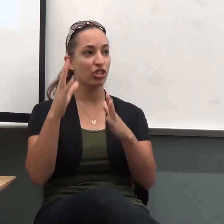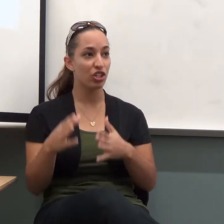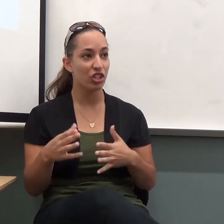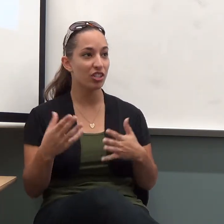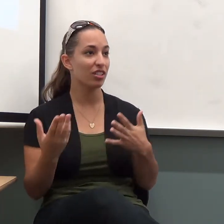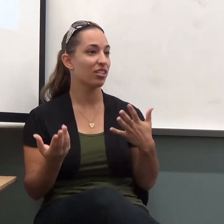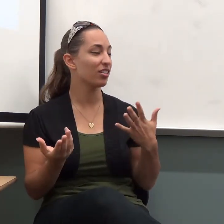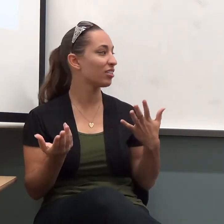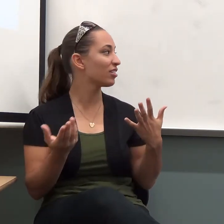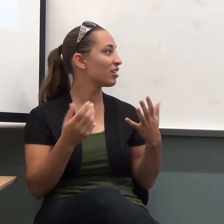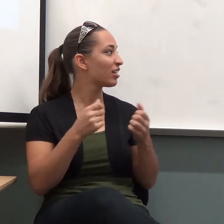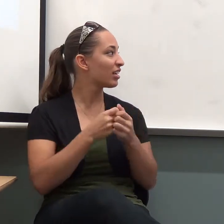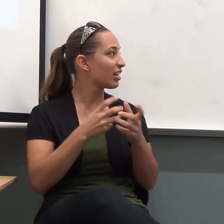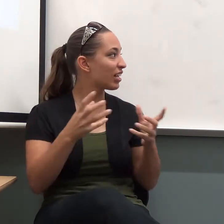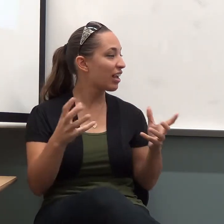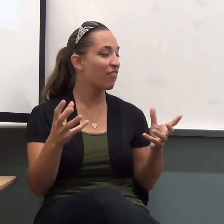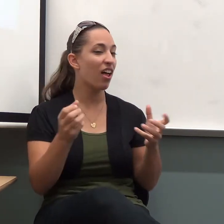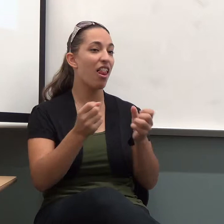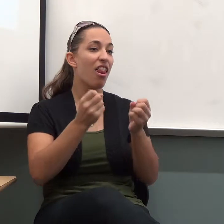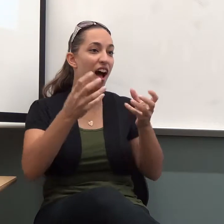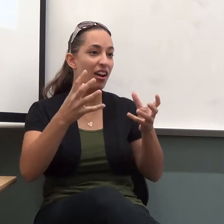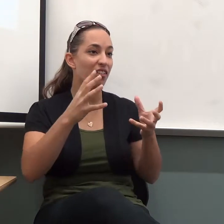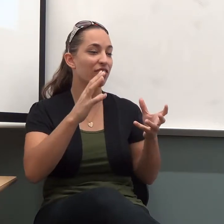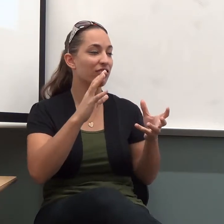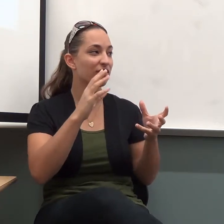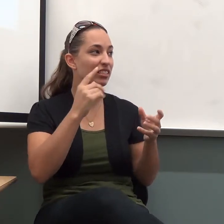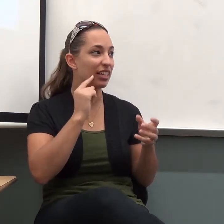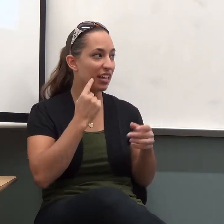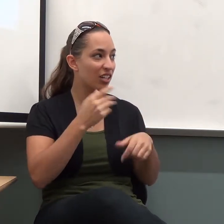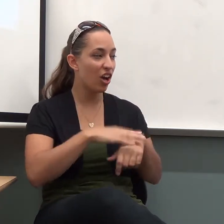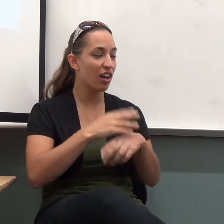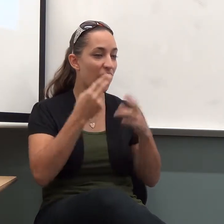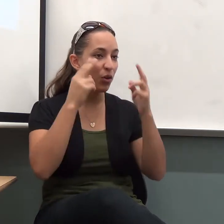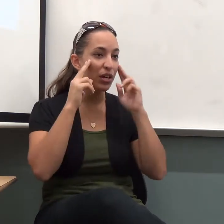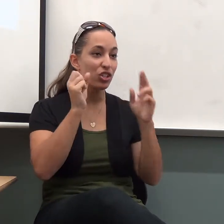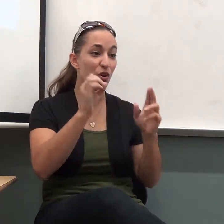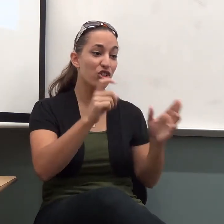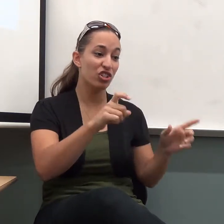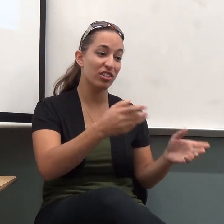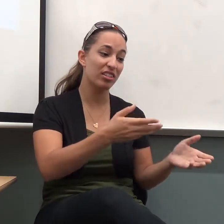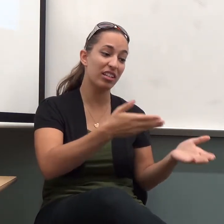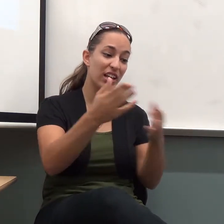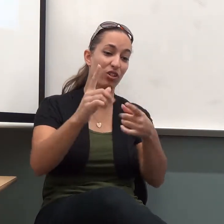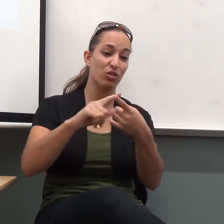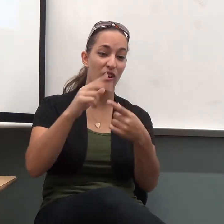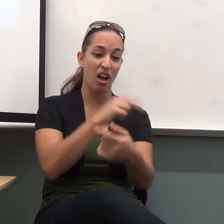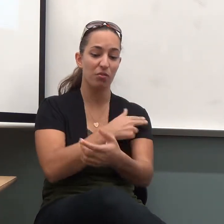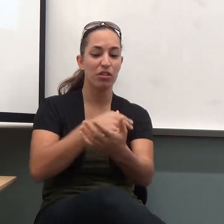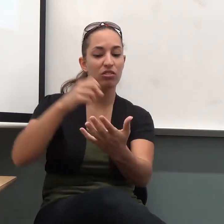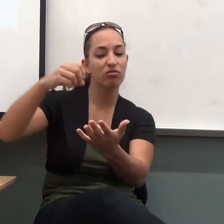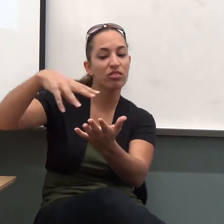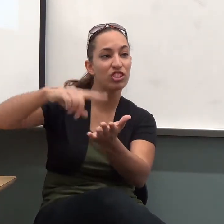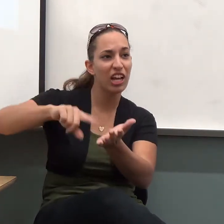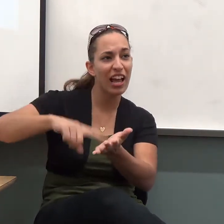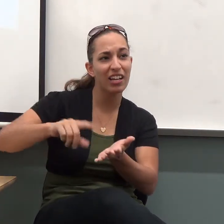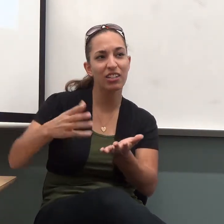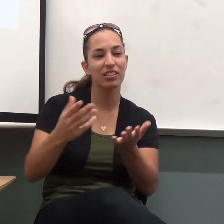No, one straight sample, It's one from straight. strangers. I don't know. My question is, how did it come, how